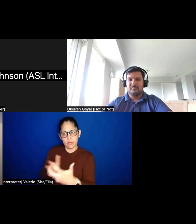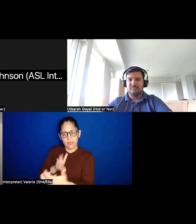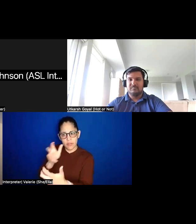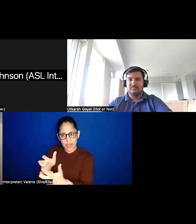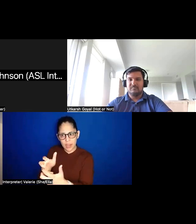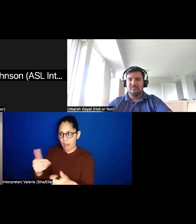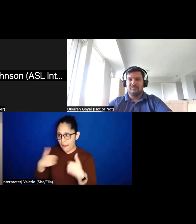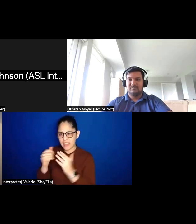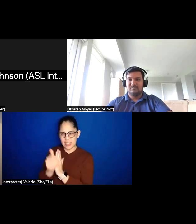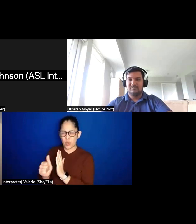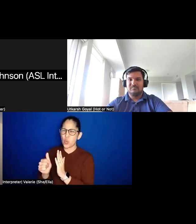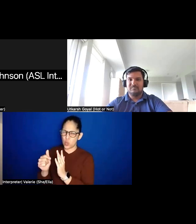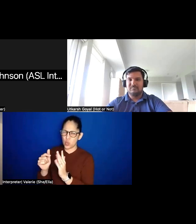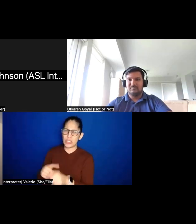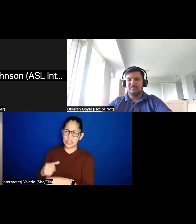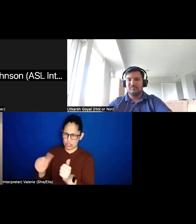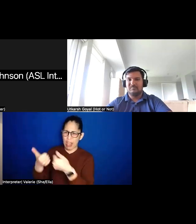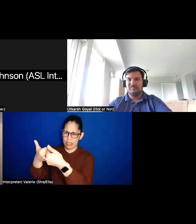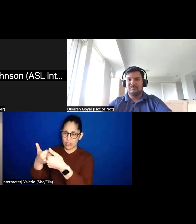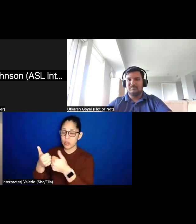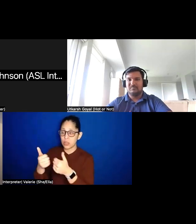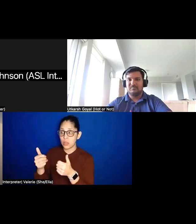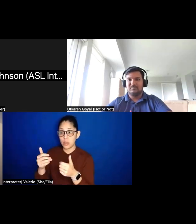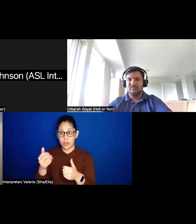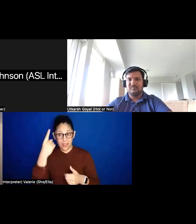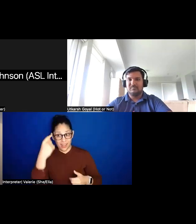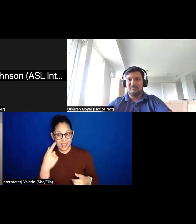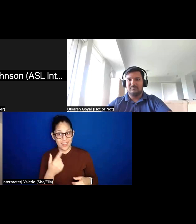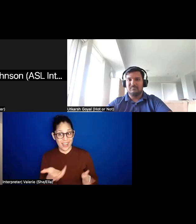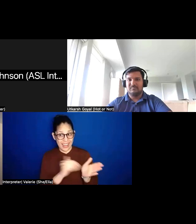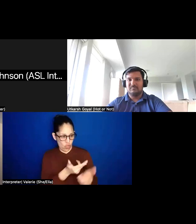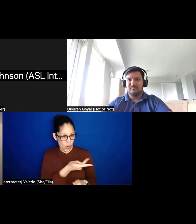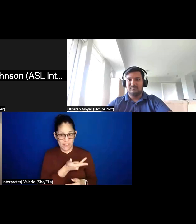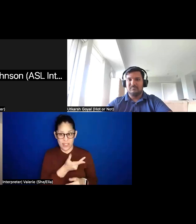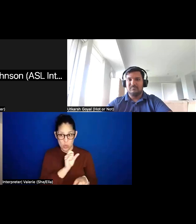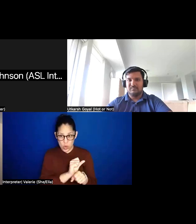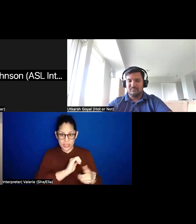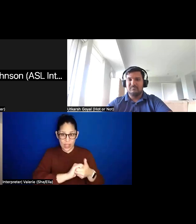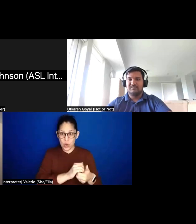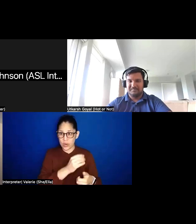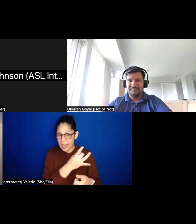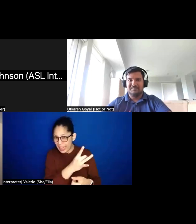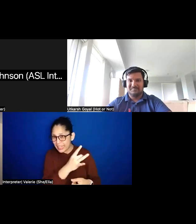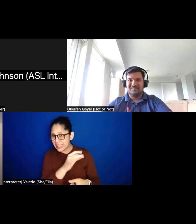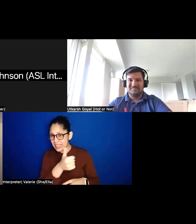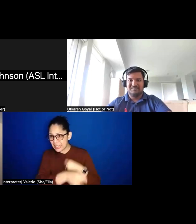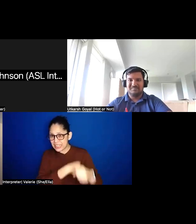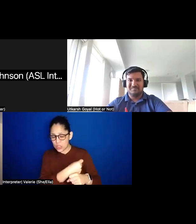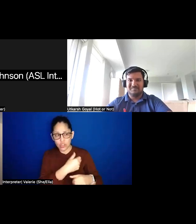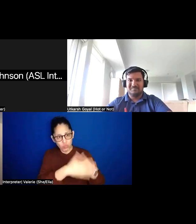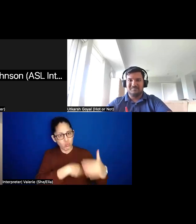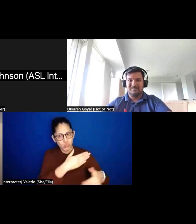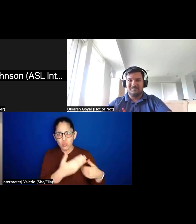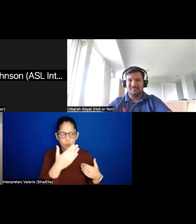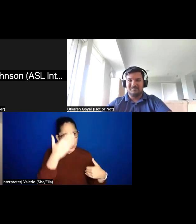And I think it'll be especially hard for whoever joins, because we've worked together for 10 years now, and having three people who know each